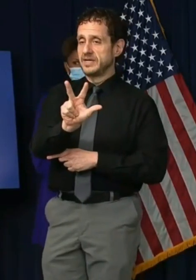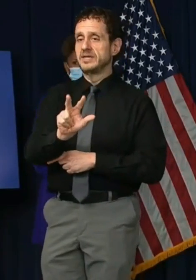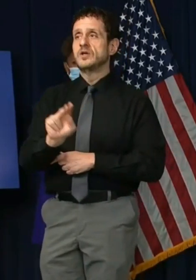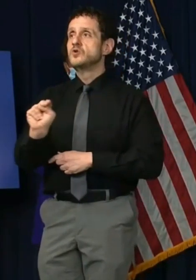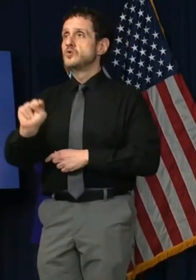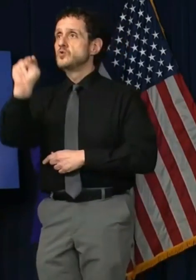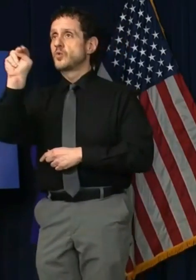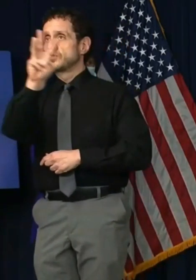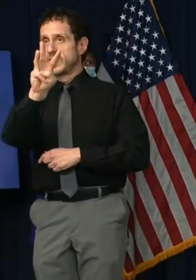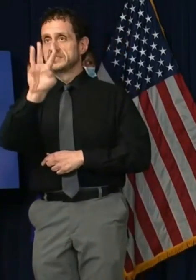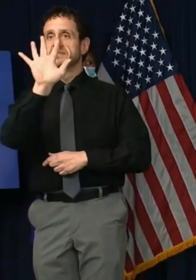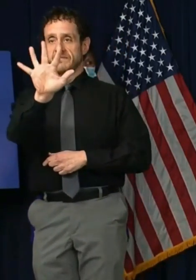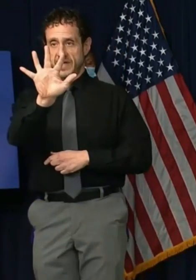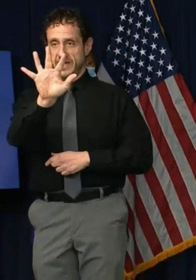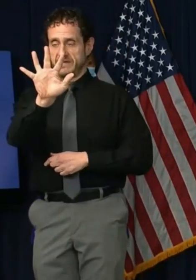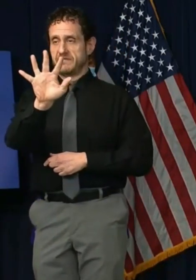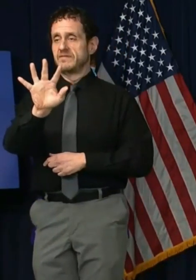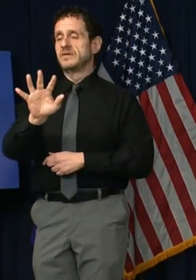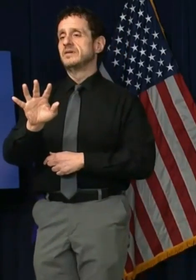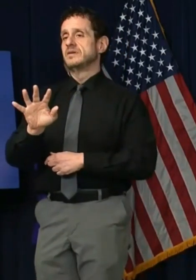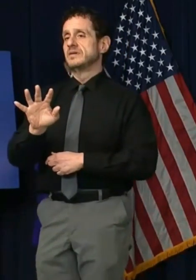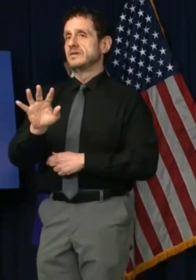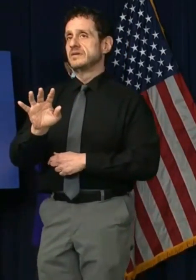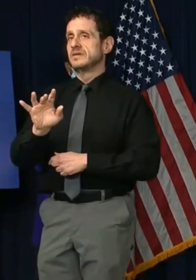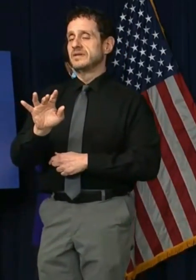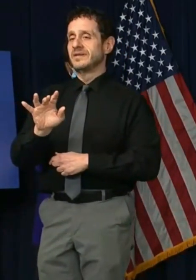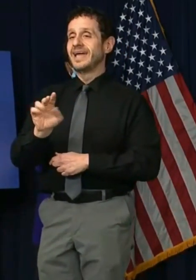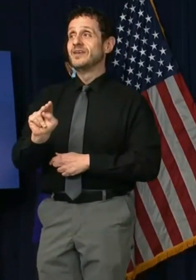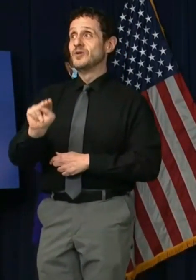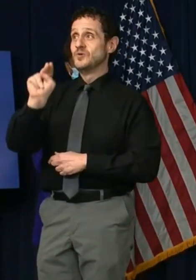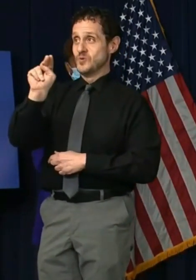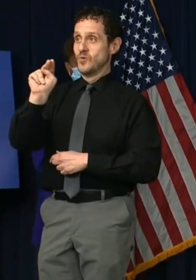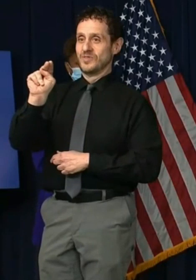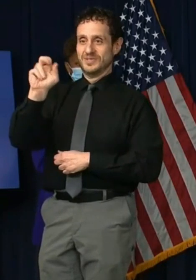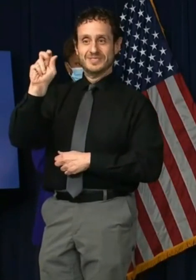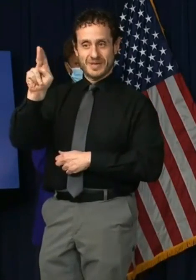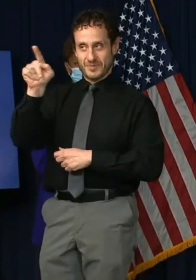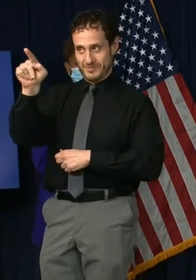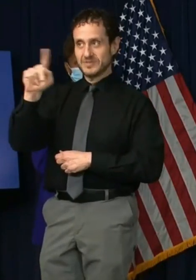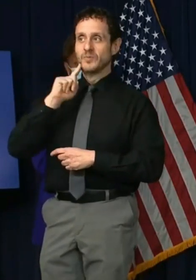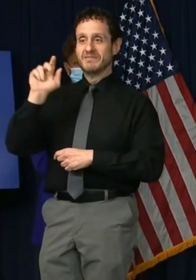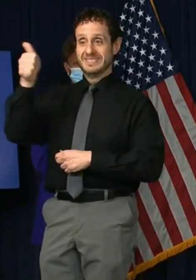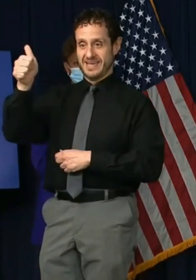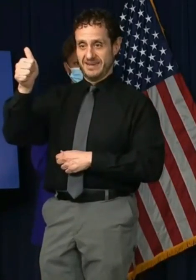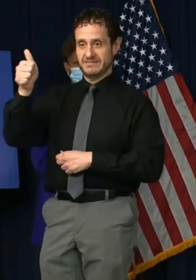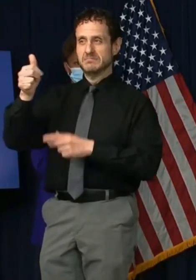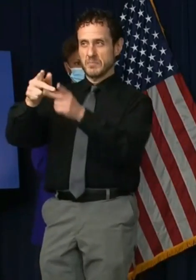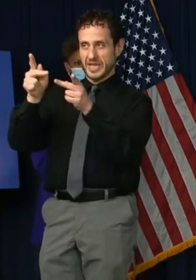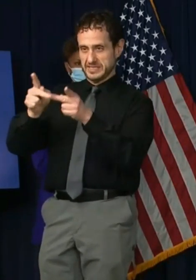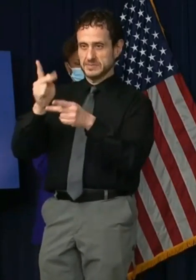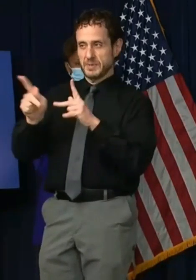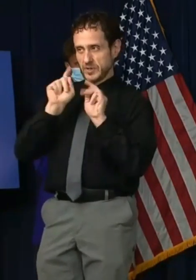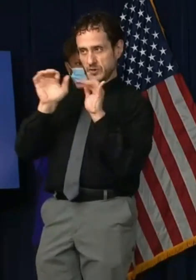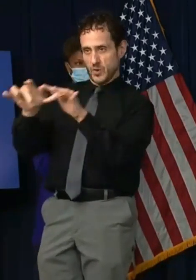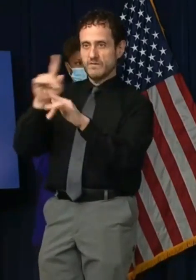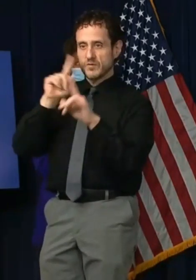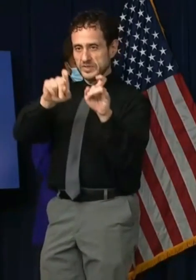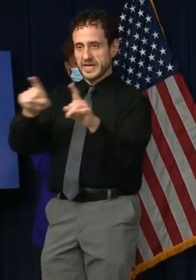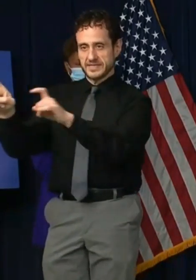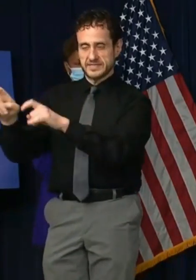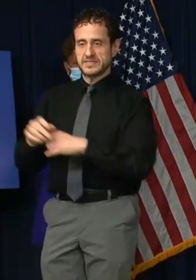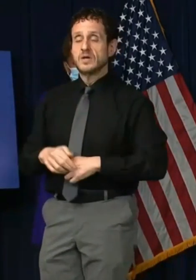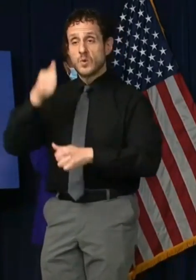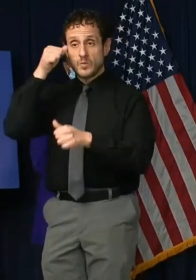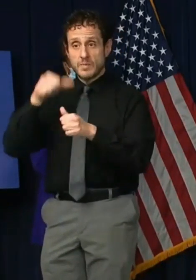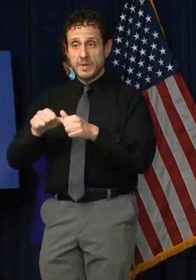in the northwest suburbs, and 10 sites in the north suburbs. Remember, those are only the sites